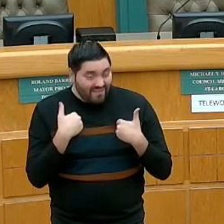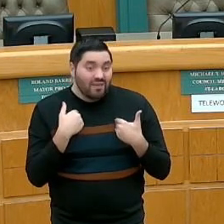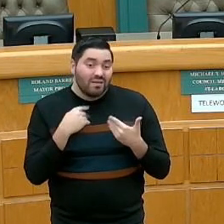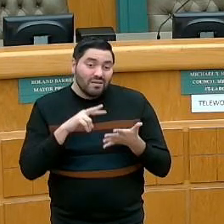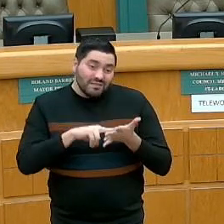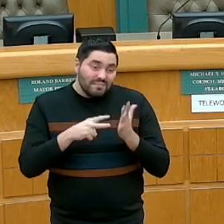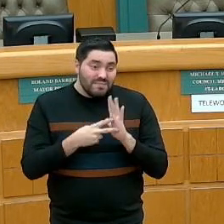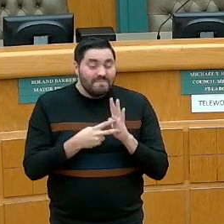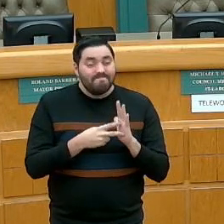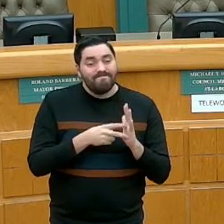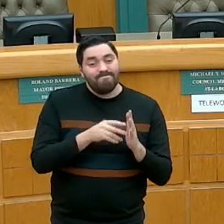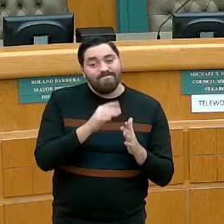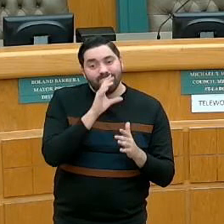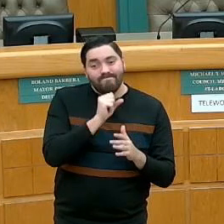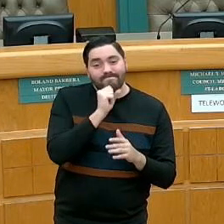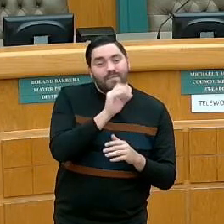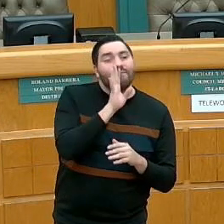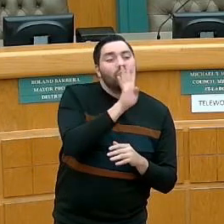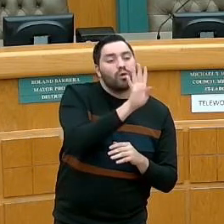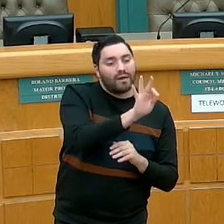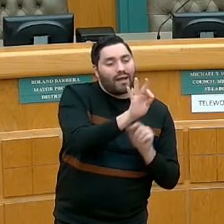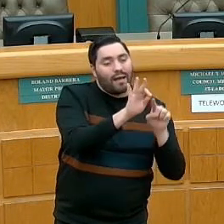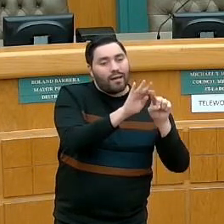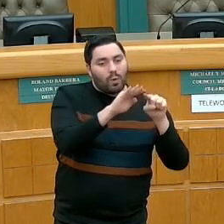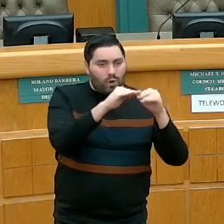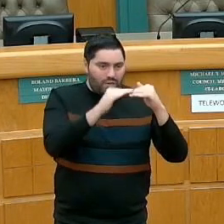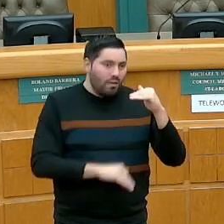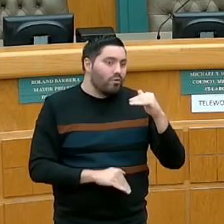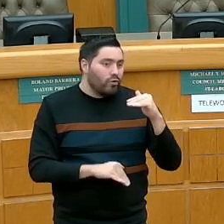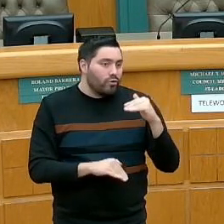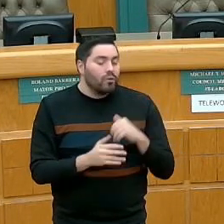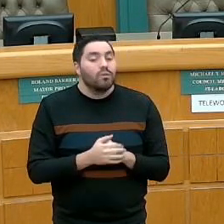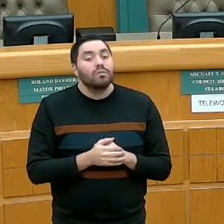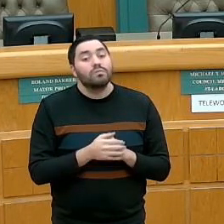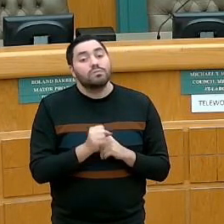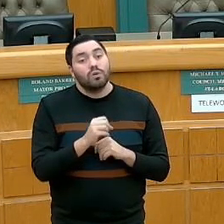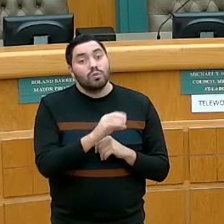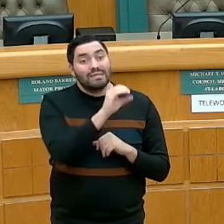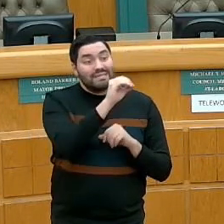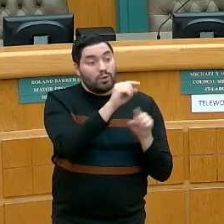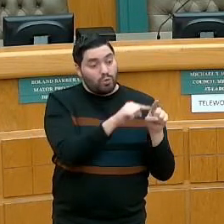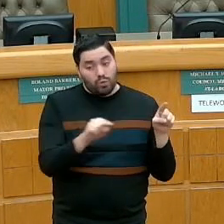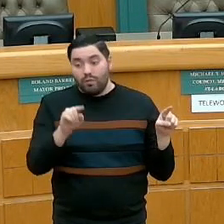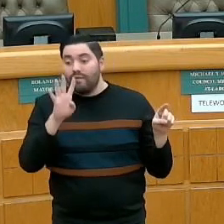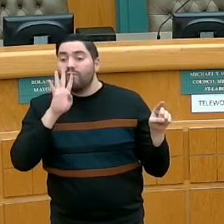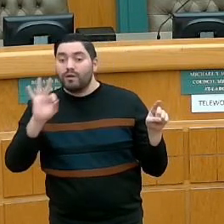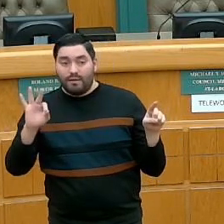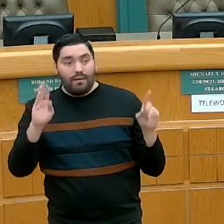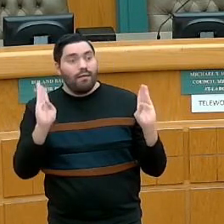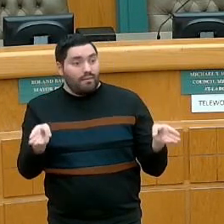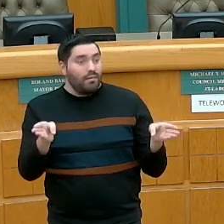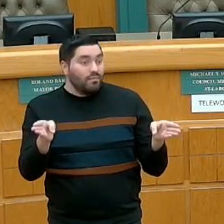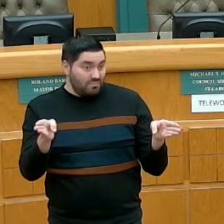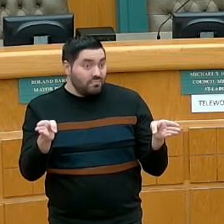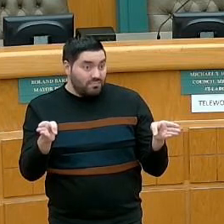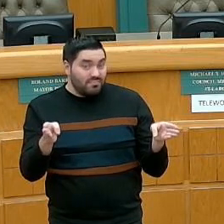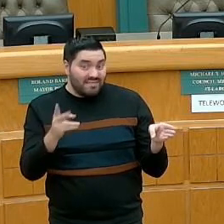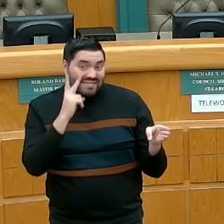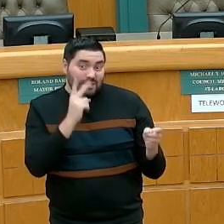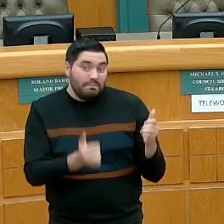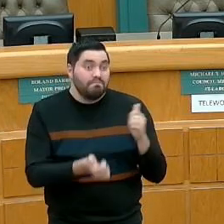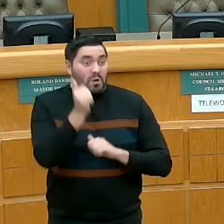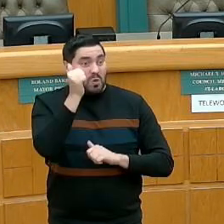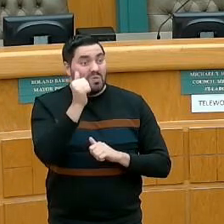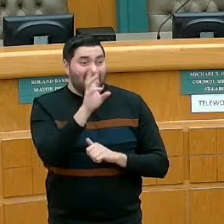is 49 years of age or younger, right? So somebody 0 to 49 years of age, 60% of all